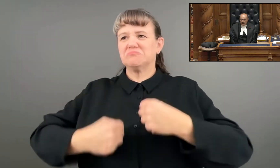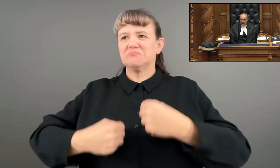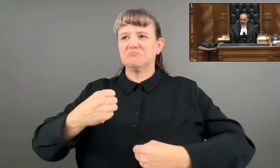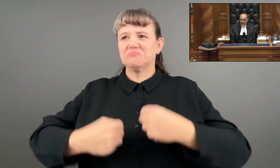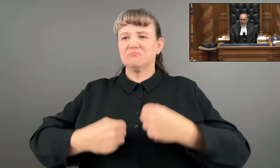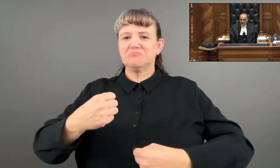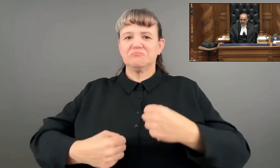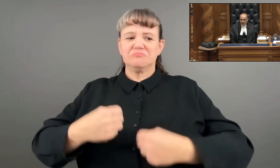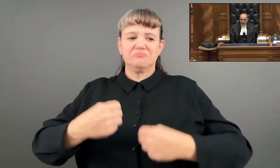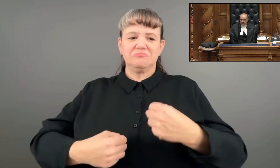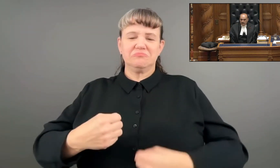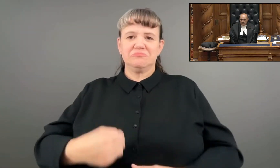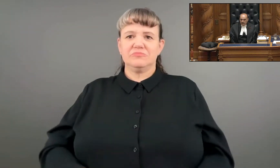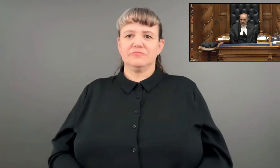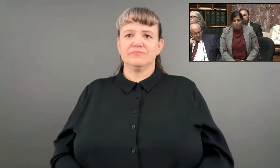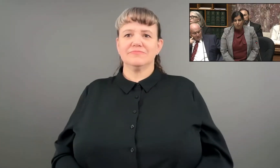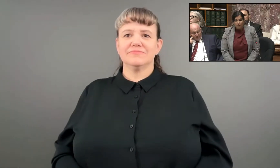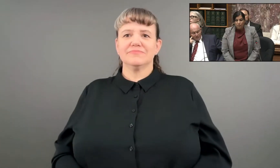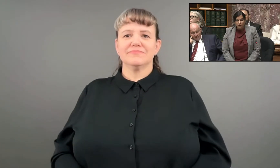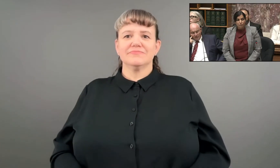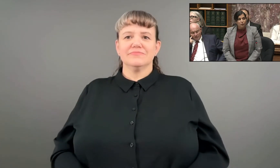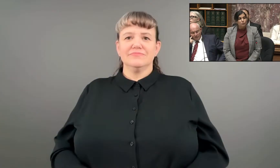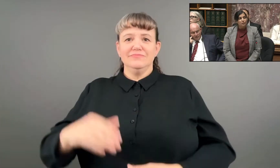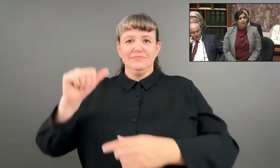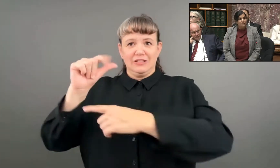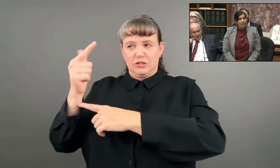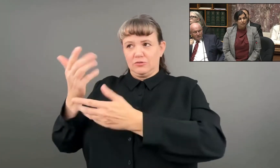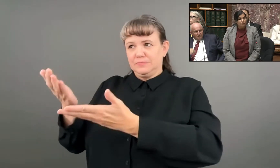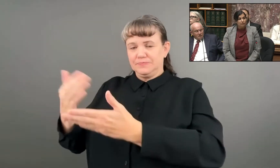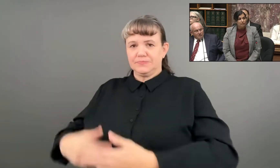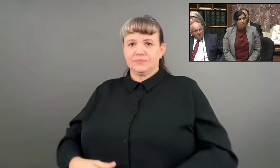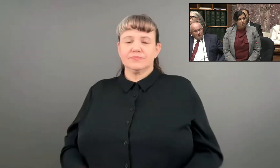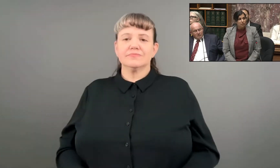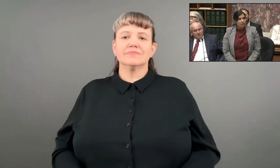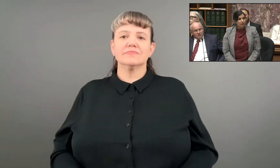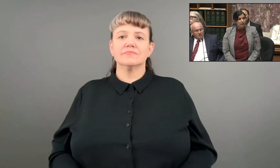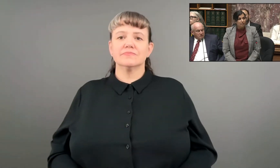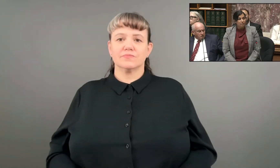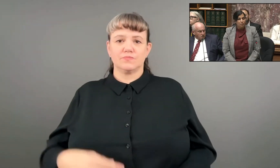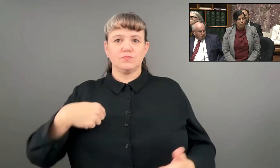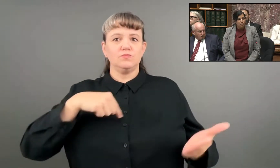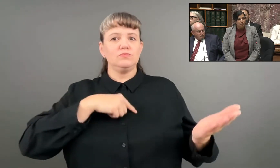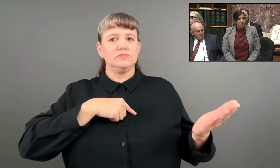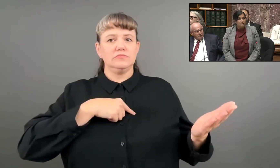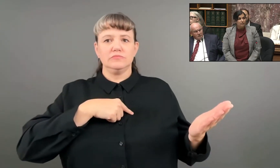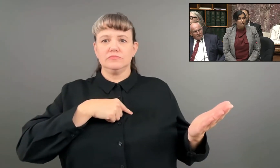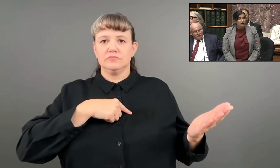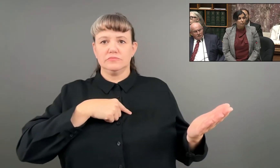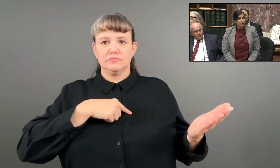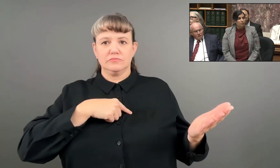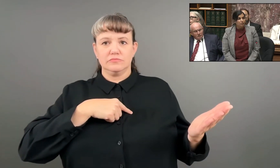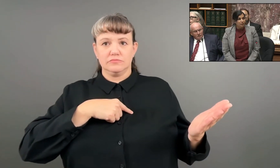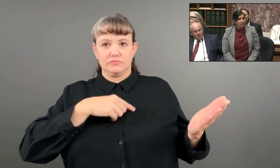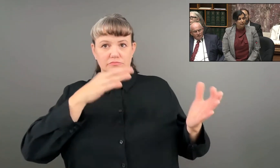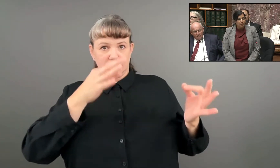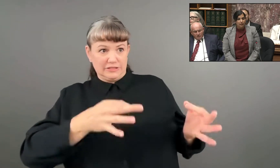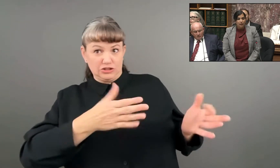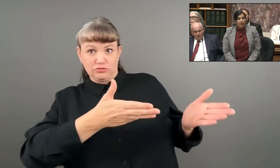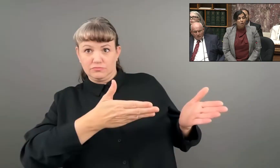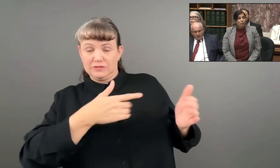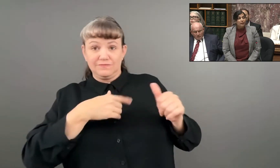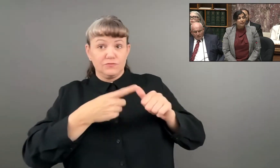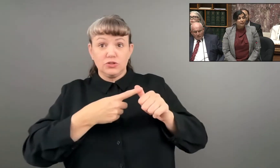Attorney General. Thank you, Mr. Speaker. We were the first ones out of the gate when this decision was released to say that we would be appealing